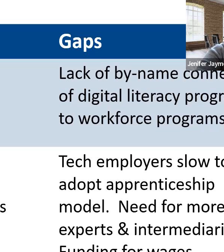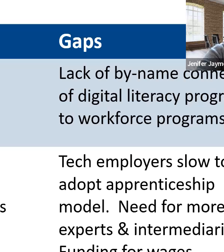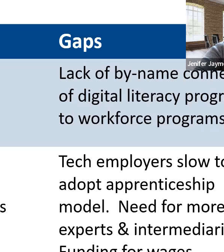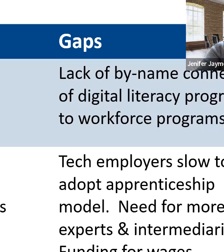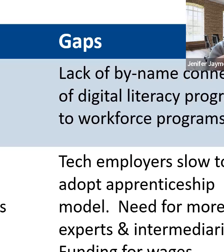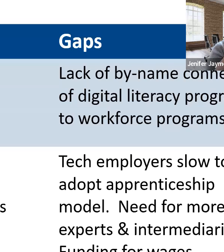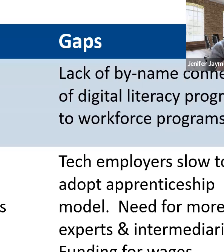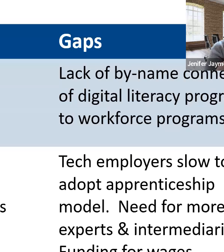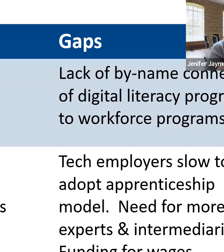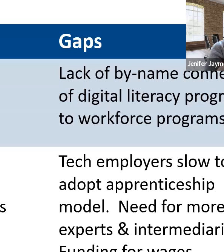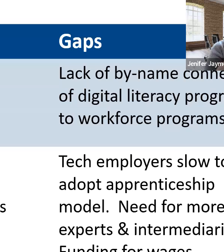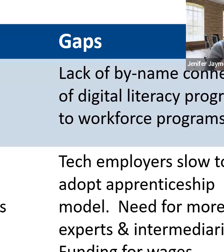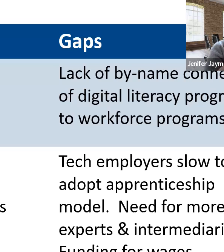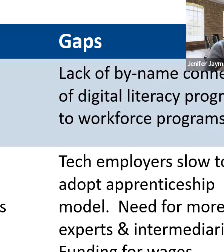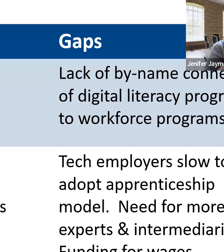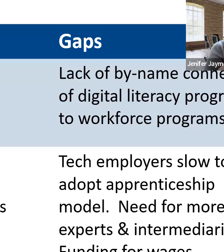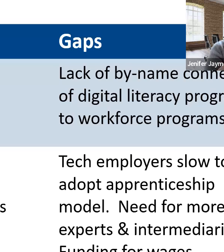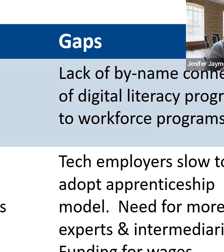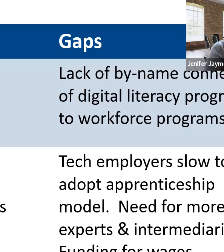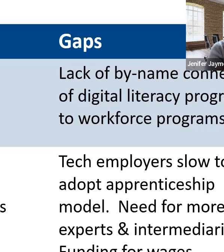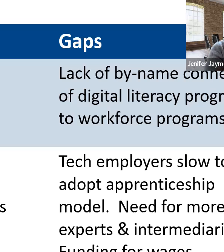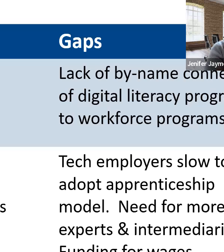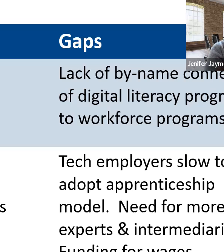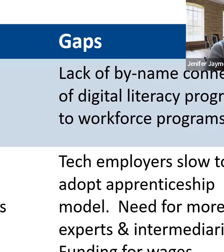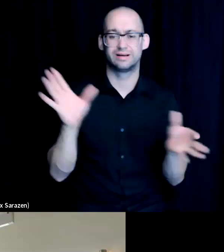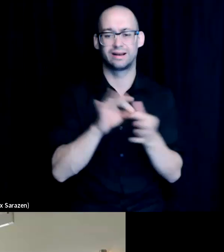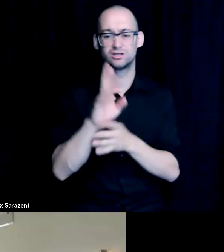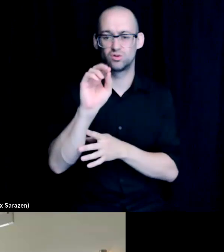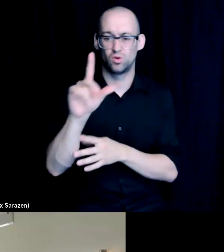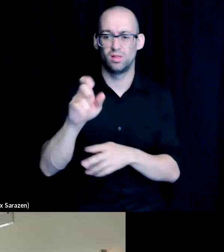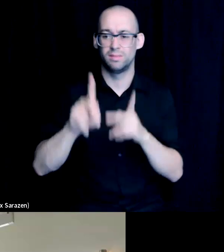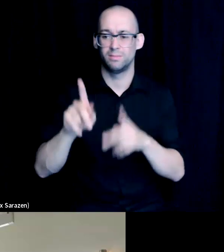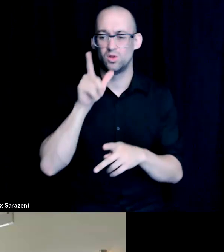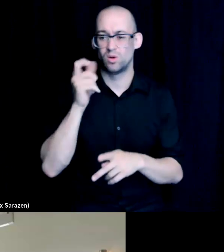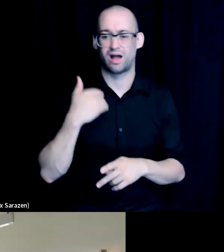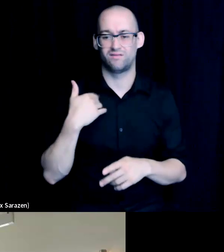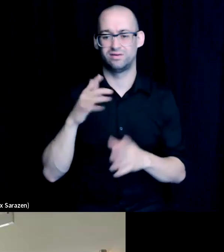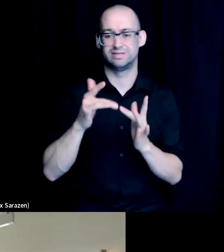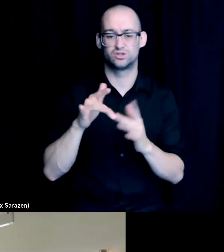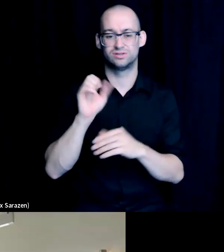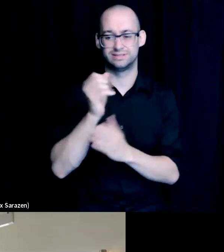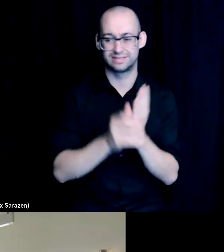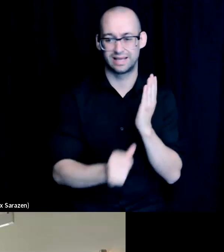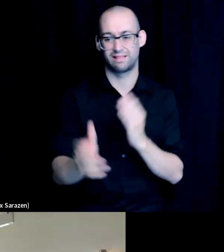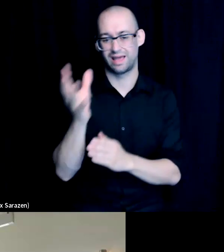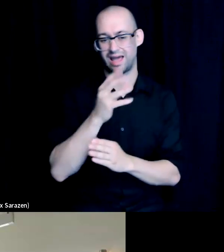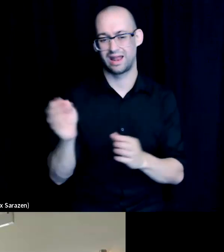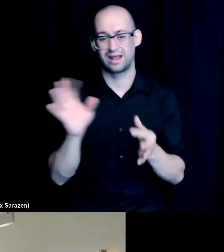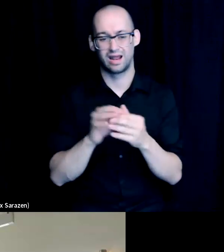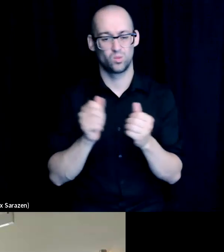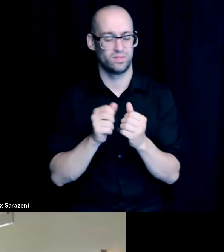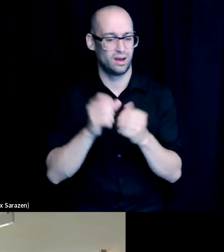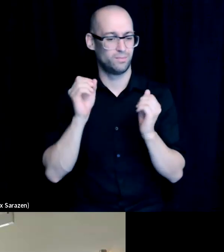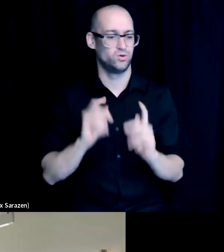position that connects people that have gotten digital skills with opportunities in employer